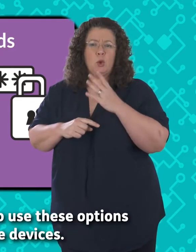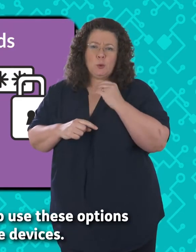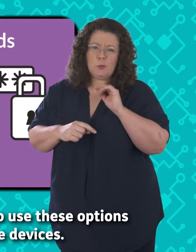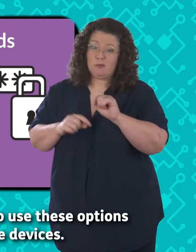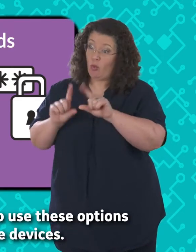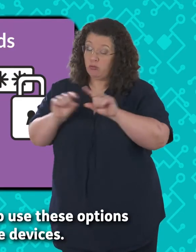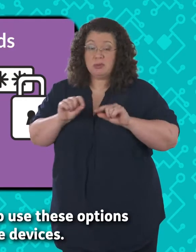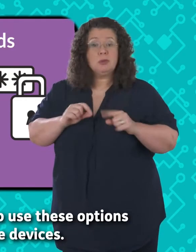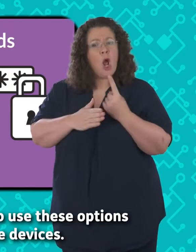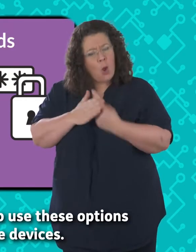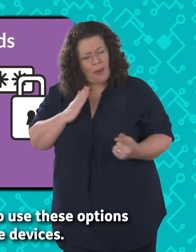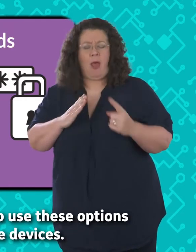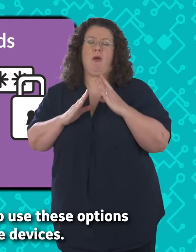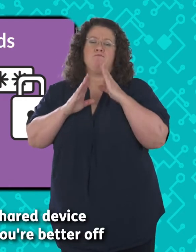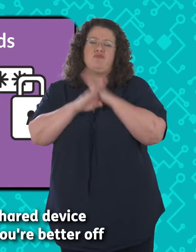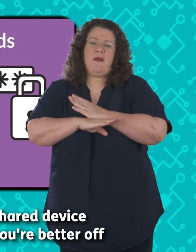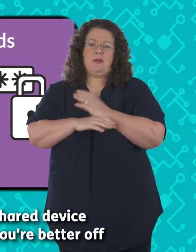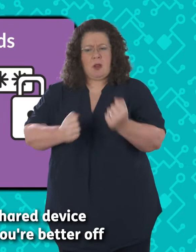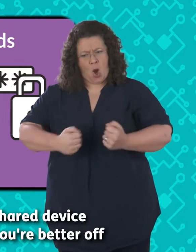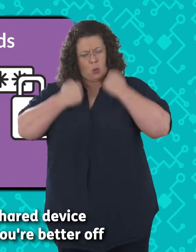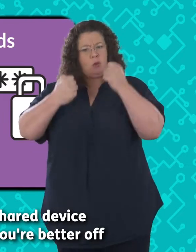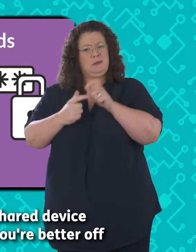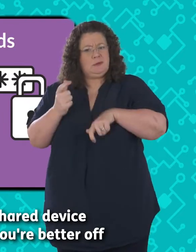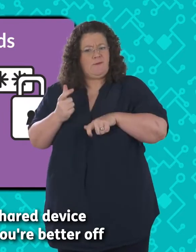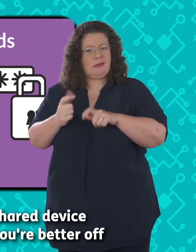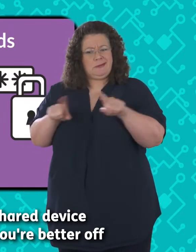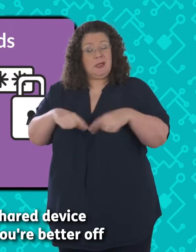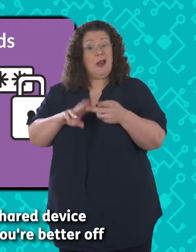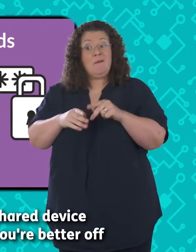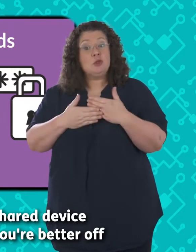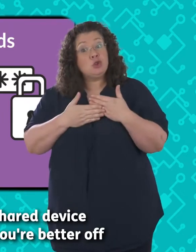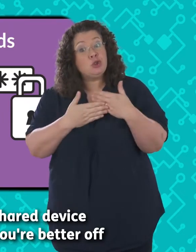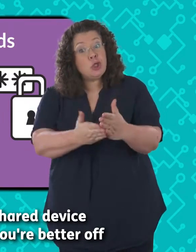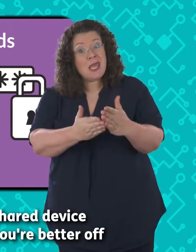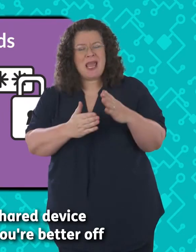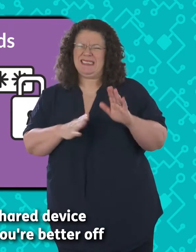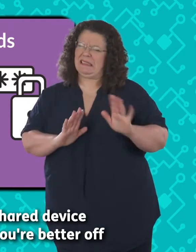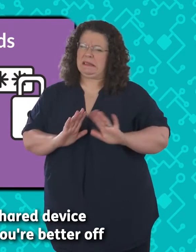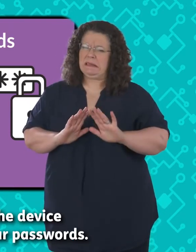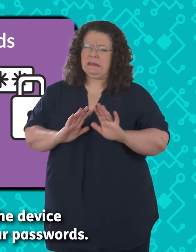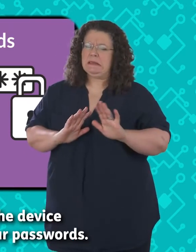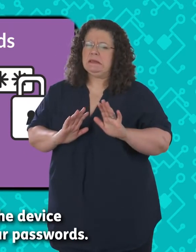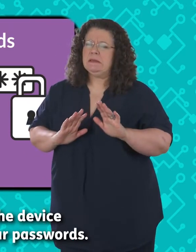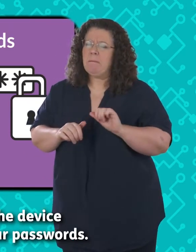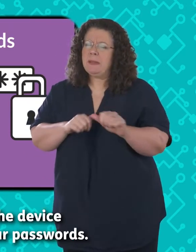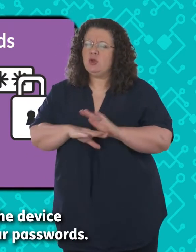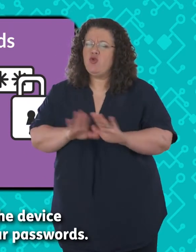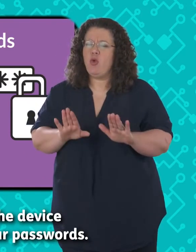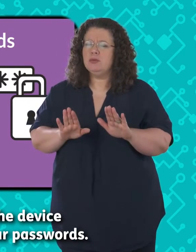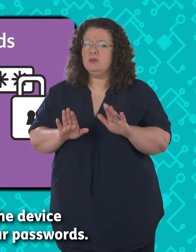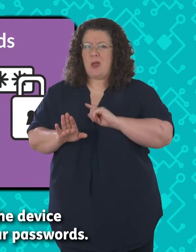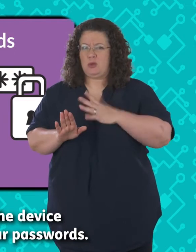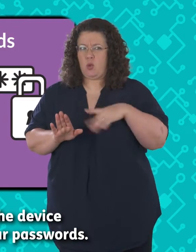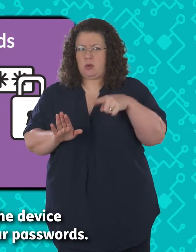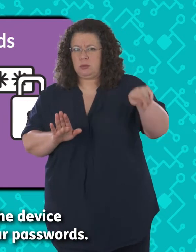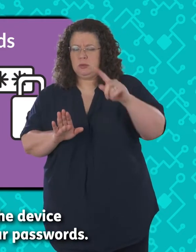these options only on private devices. If you're using a shared device with other people, you're better off not allowing the device to